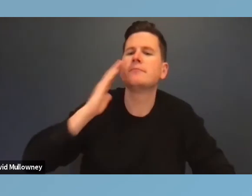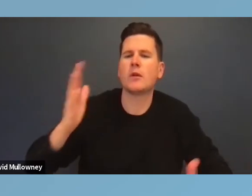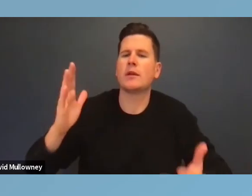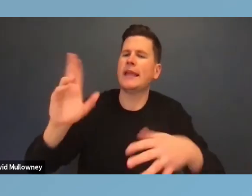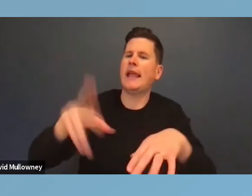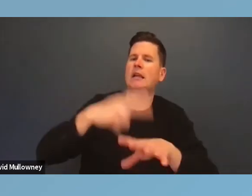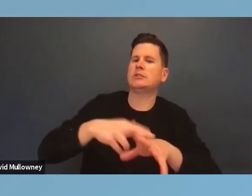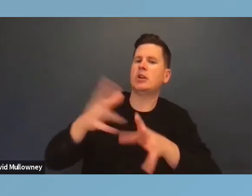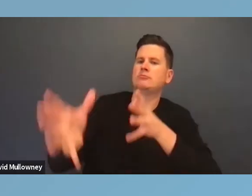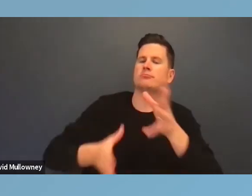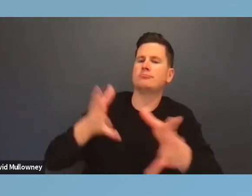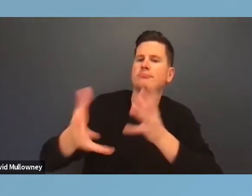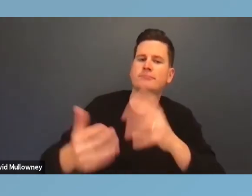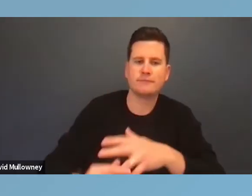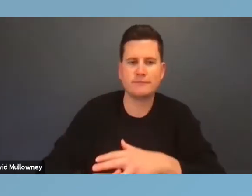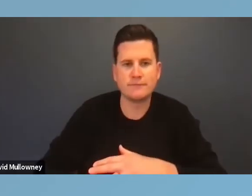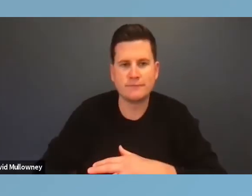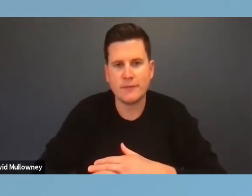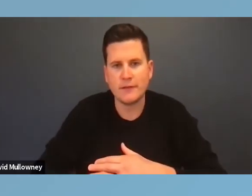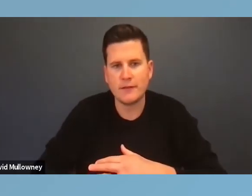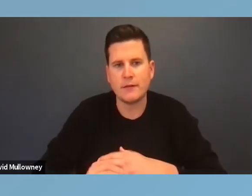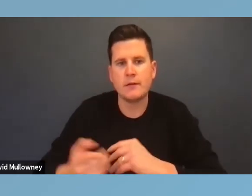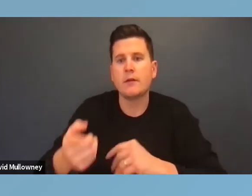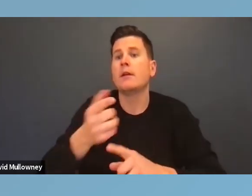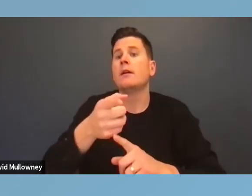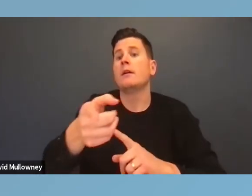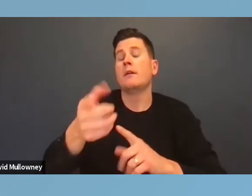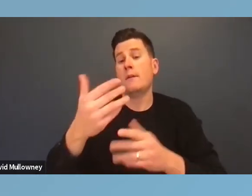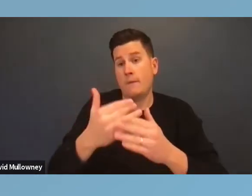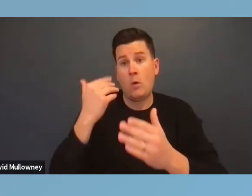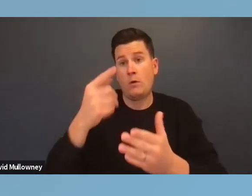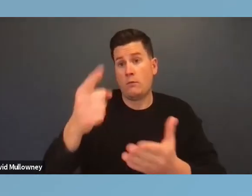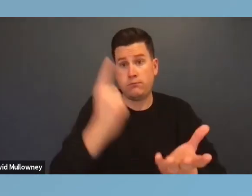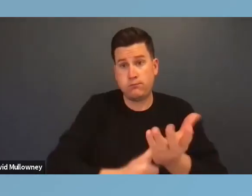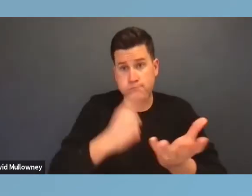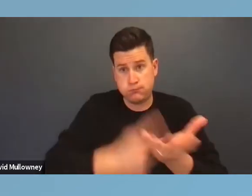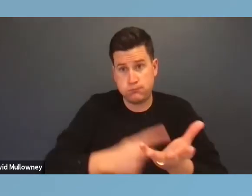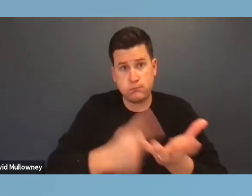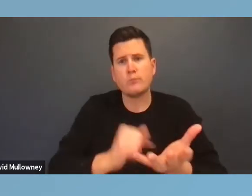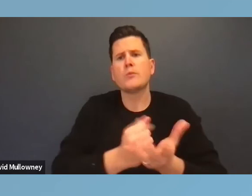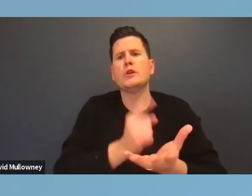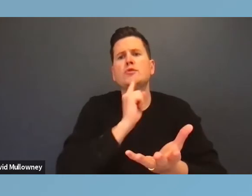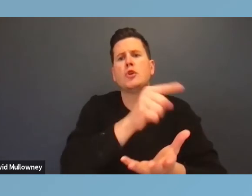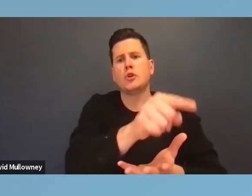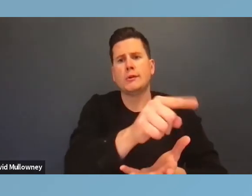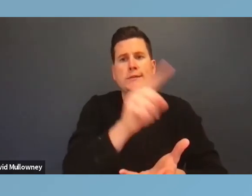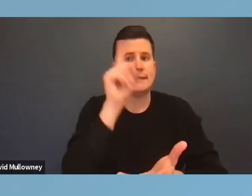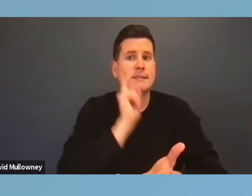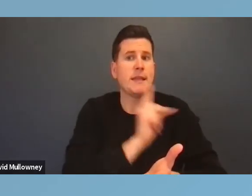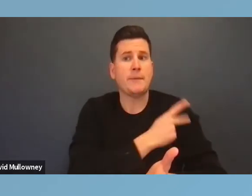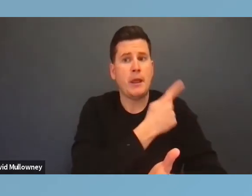say hello, natural gestures that you could use in conversation.